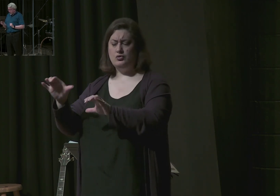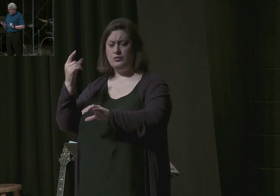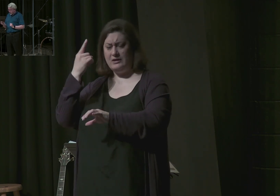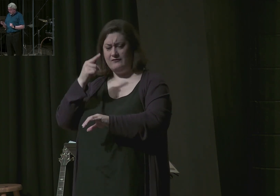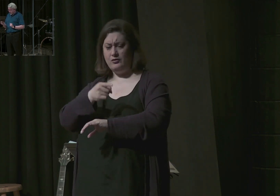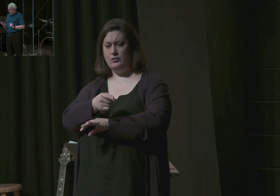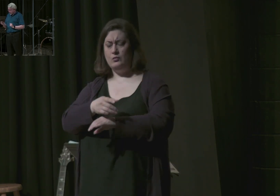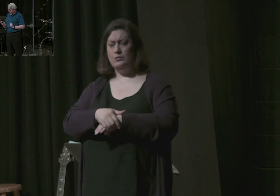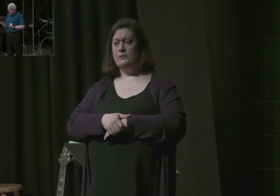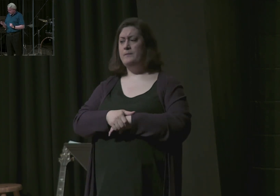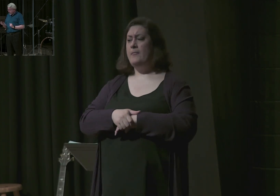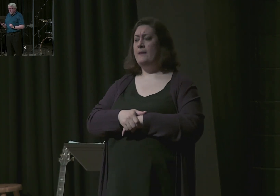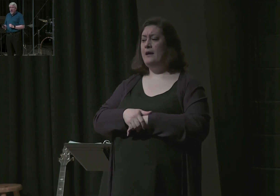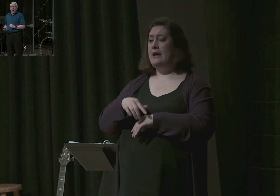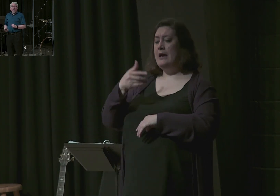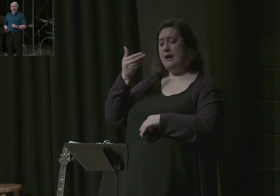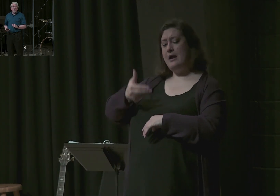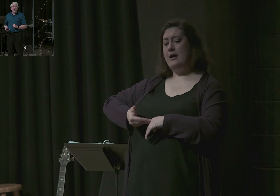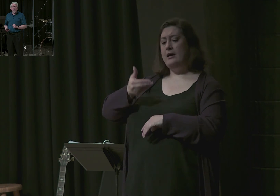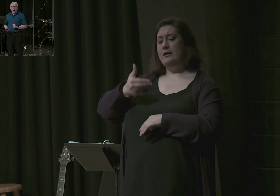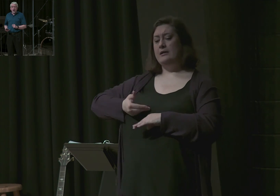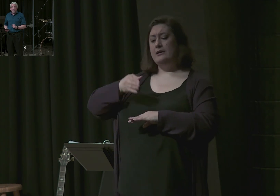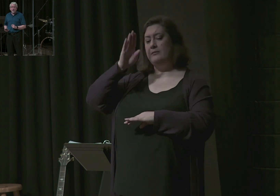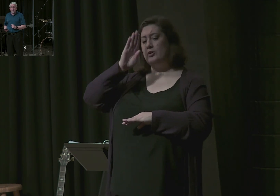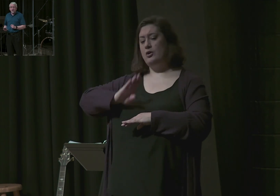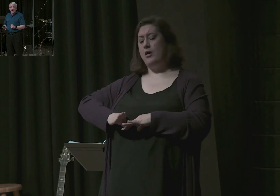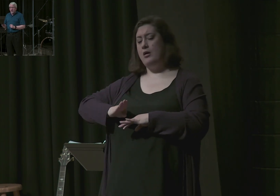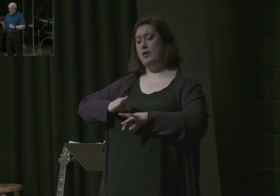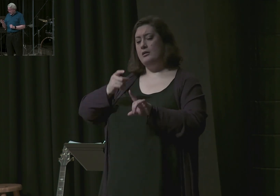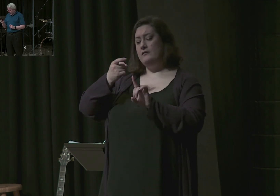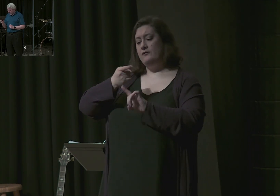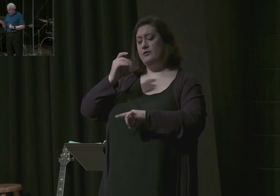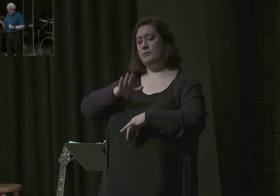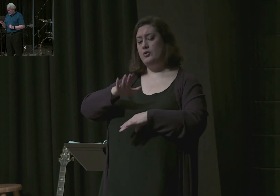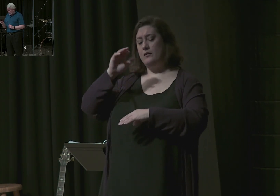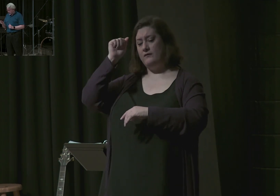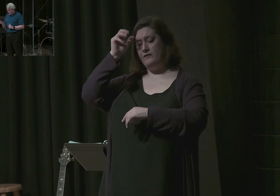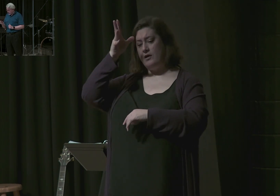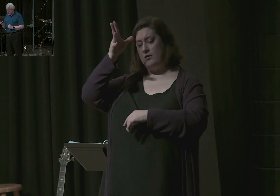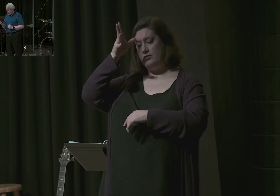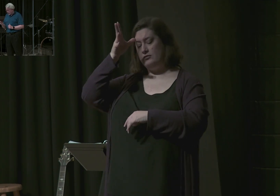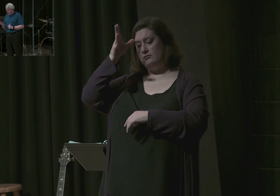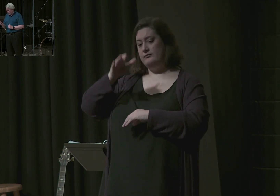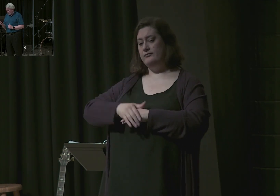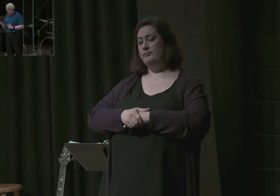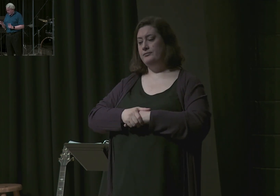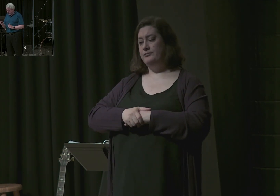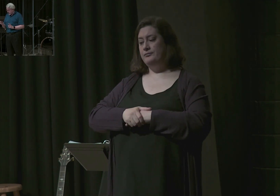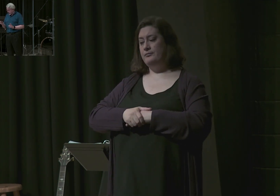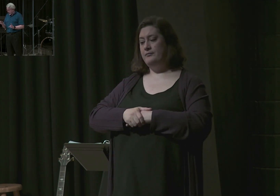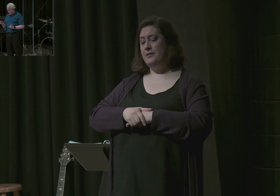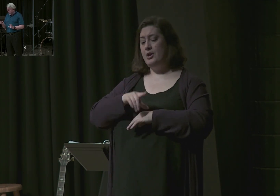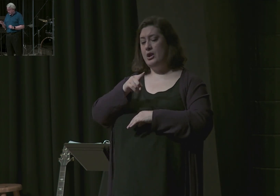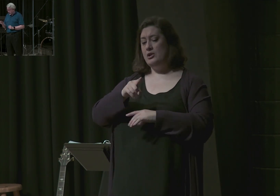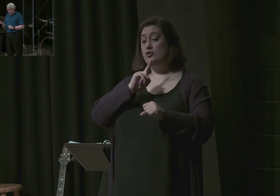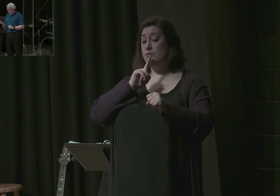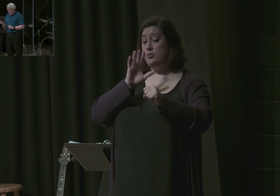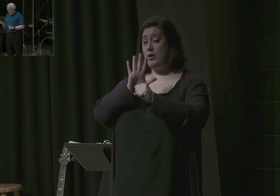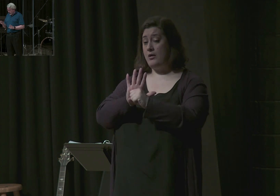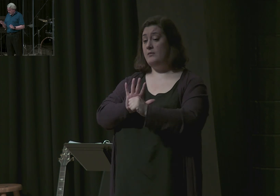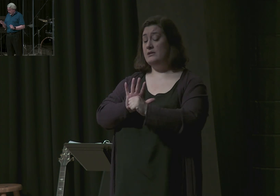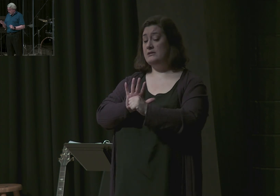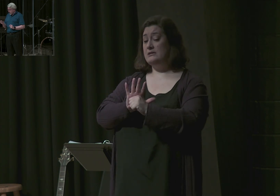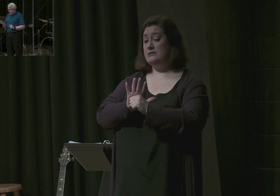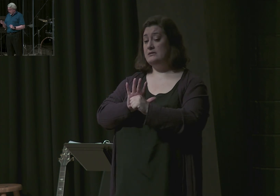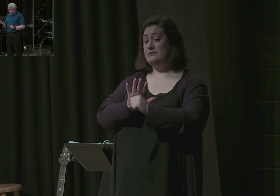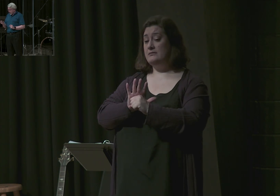is doing to you. I am the God of Bethel, where you anointed a pillar and